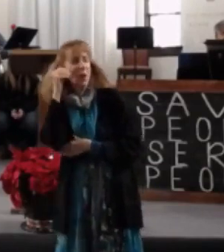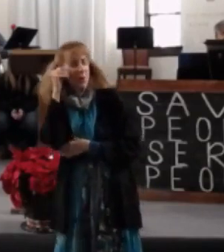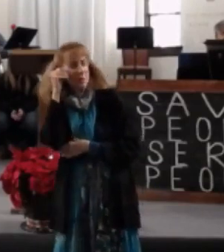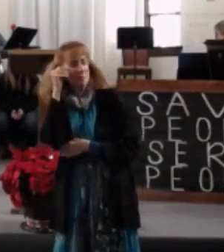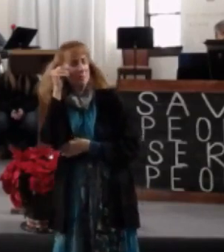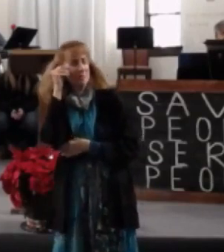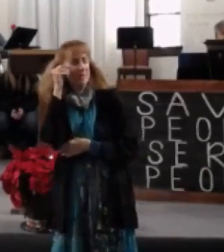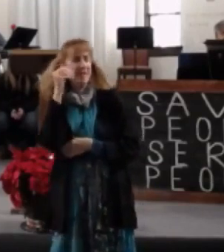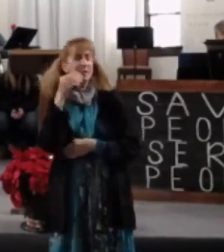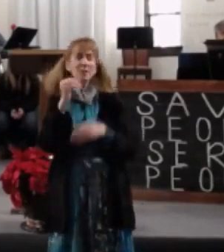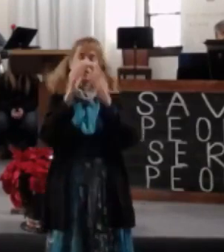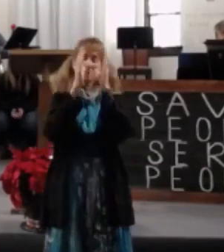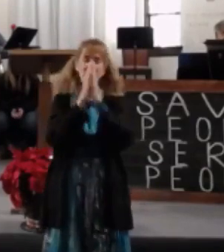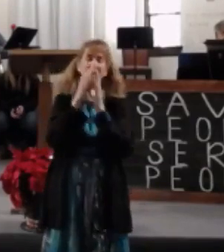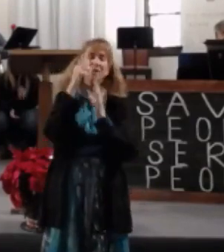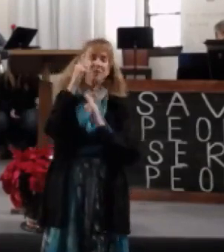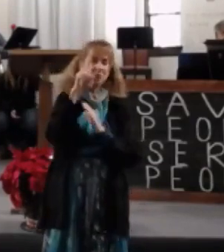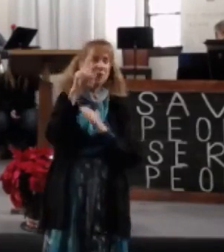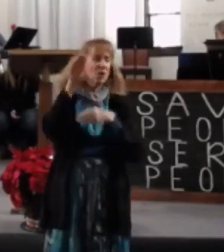Nan,